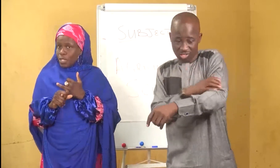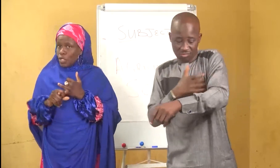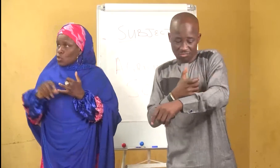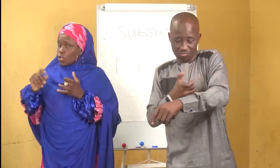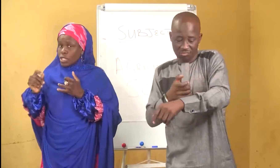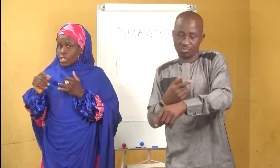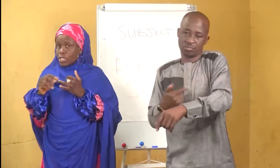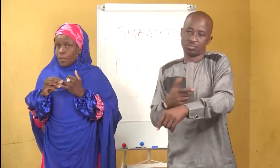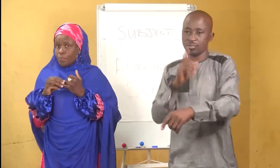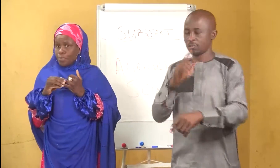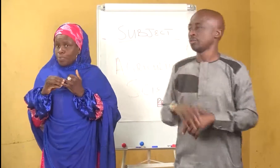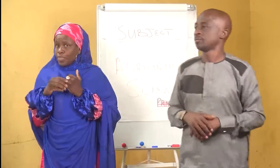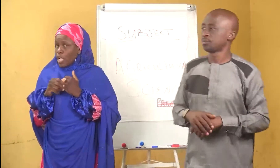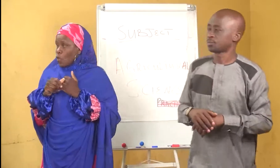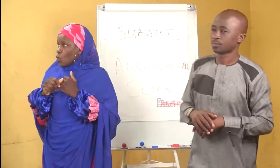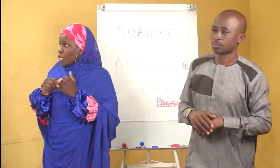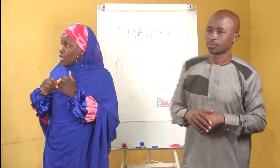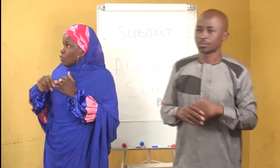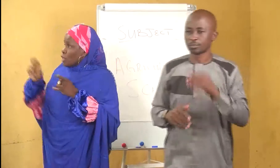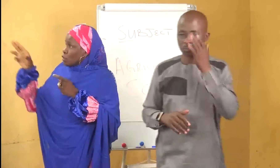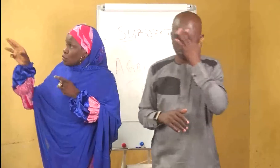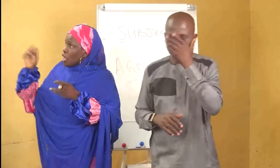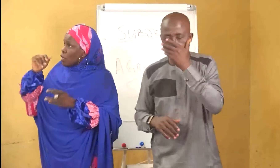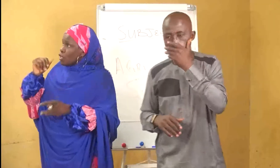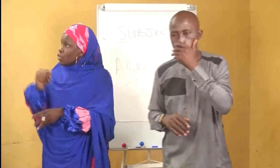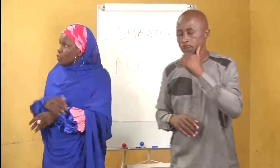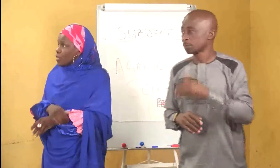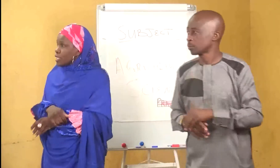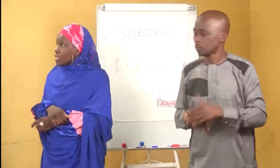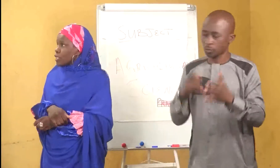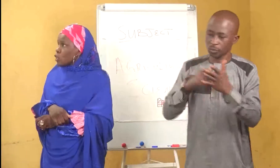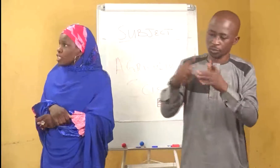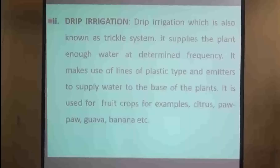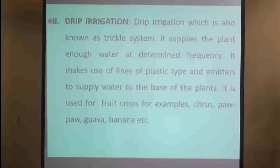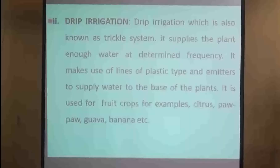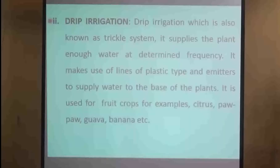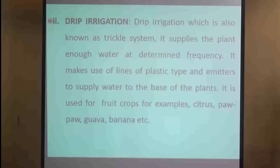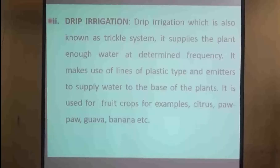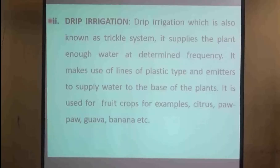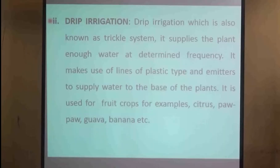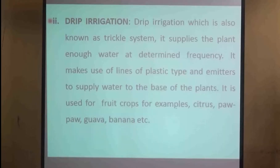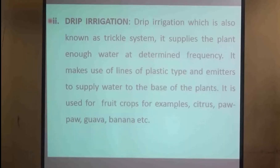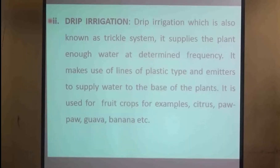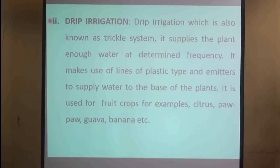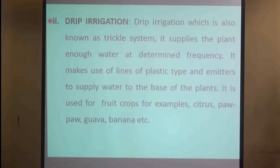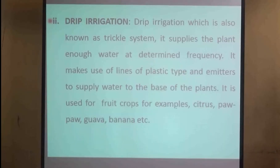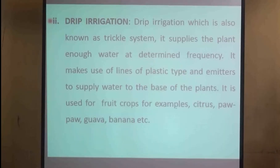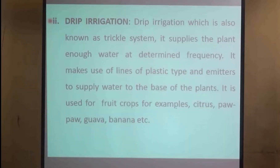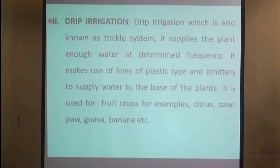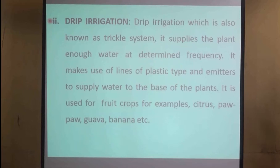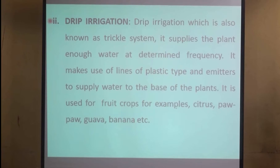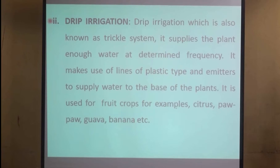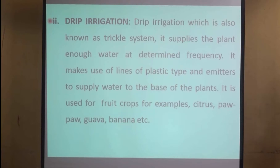drip. So this is, now we are going to talk about the drip. That is the second type under overhead